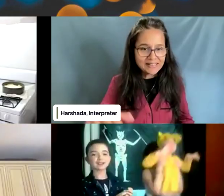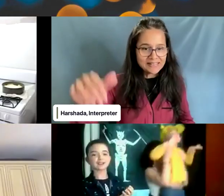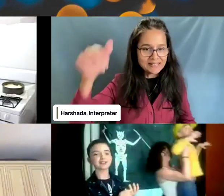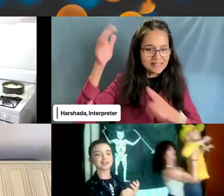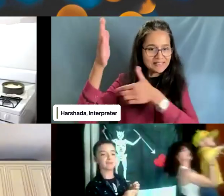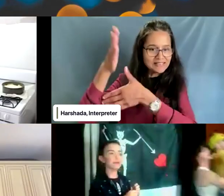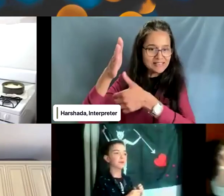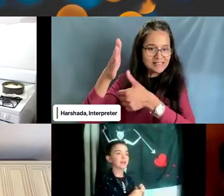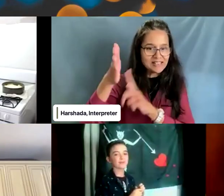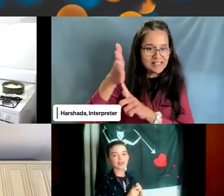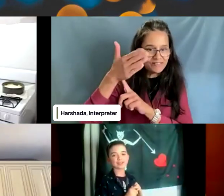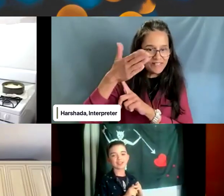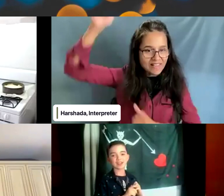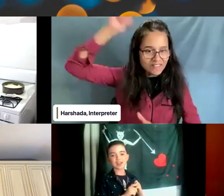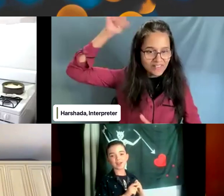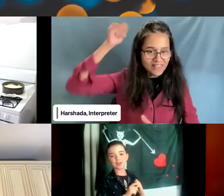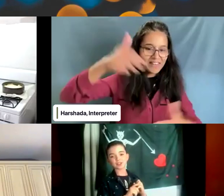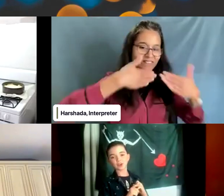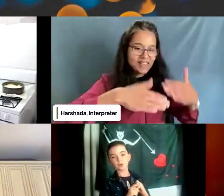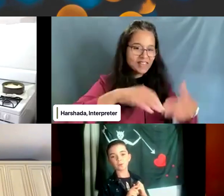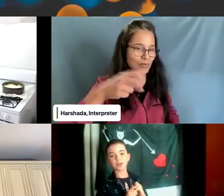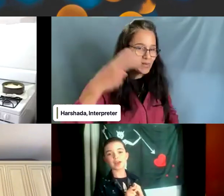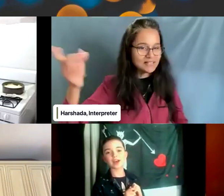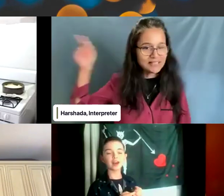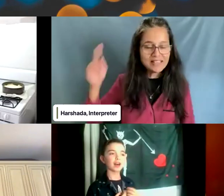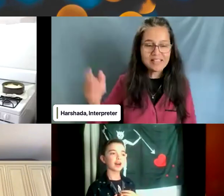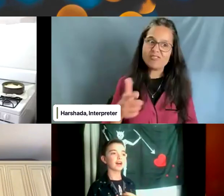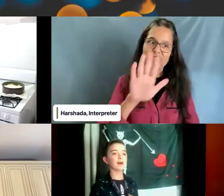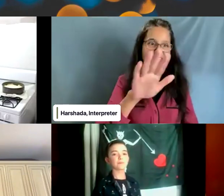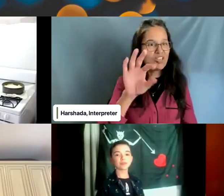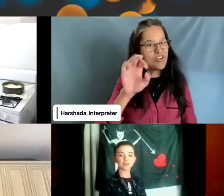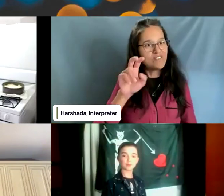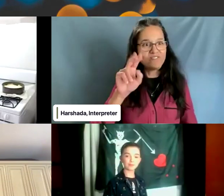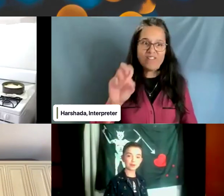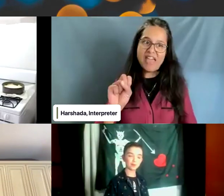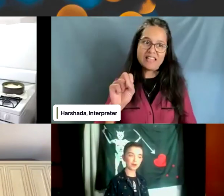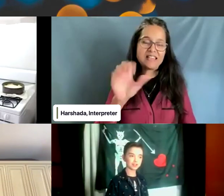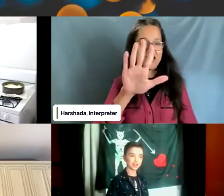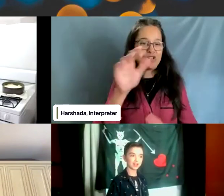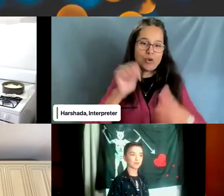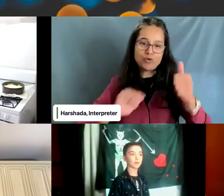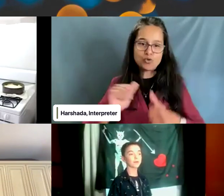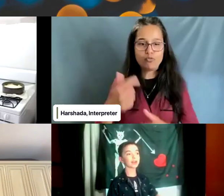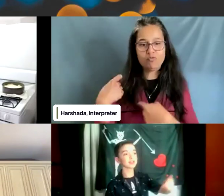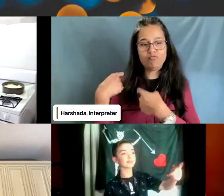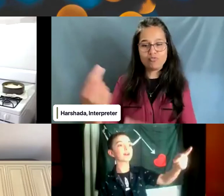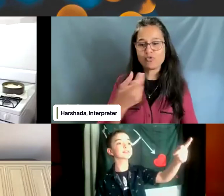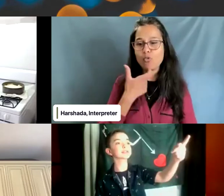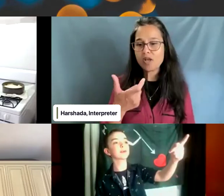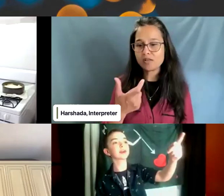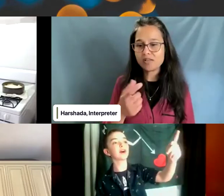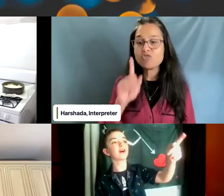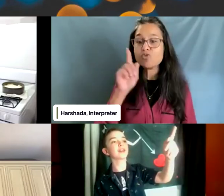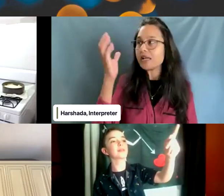Thanks. As you can see, we're big fans of the show. Nice. We've been watching it for a while. We actually have